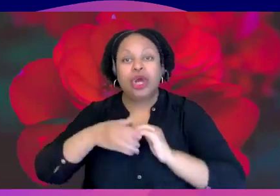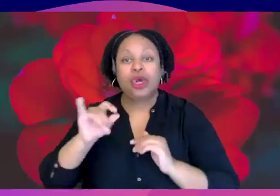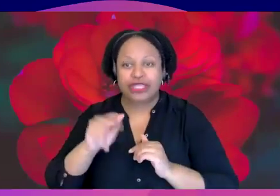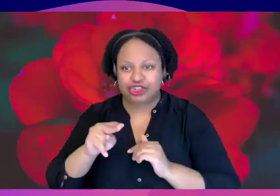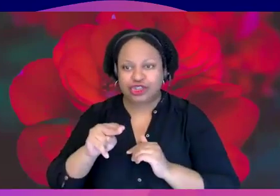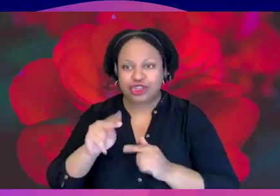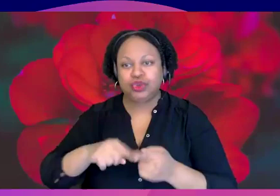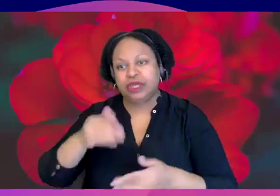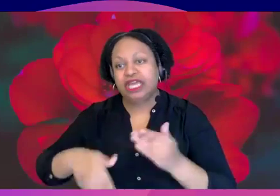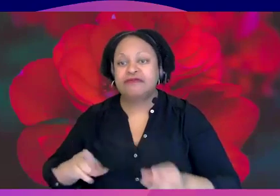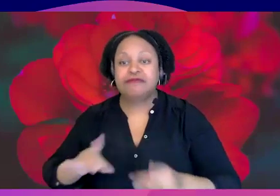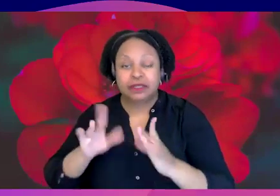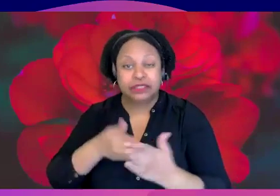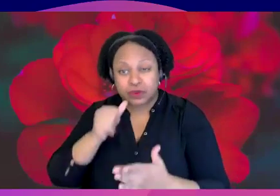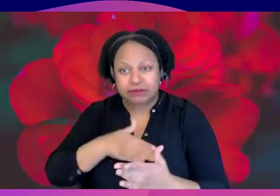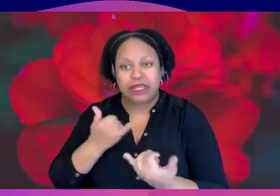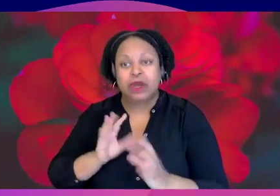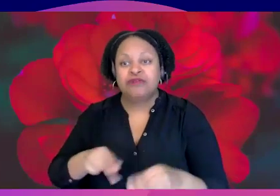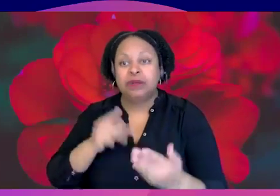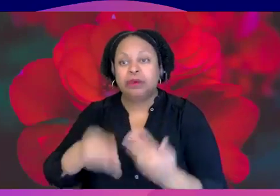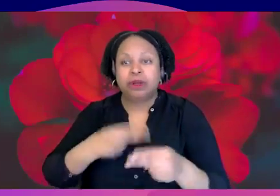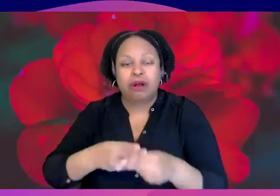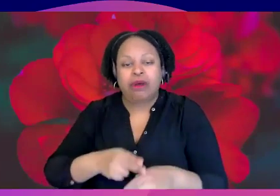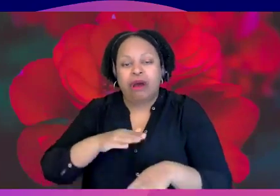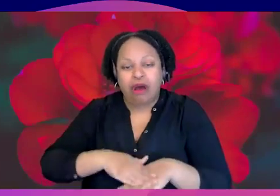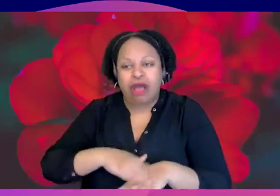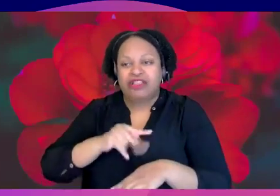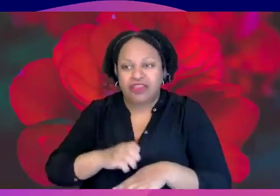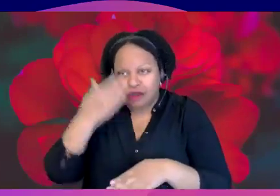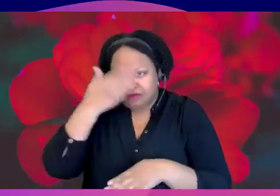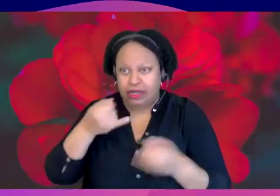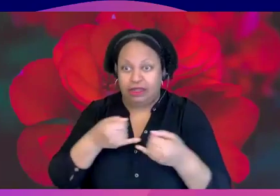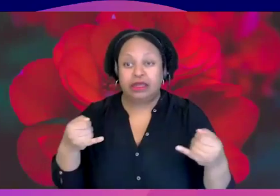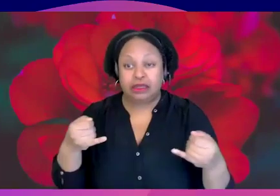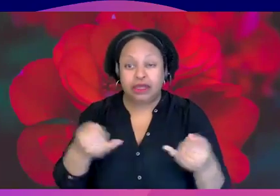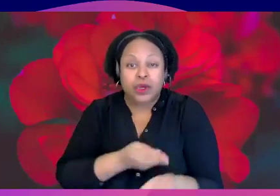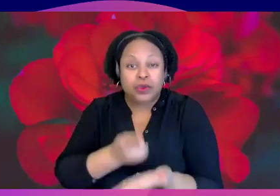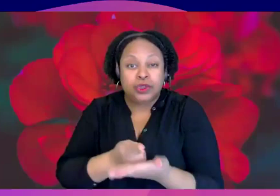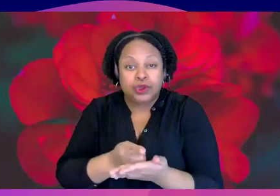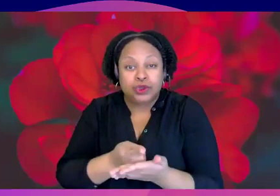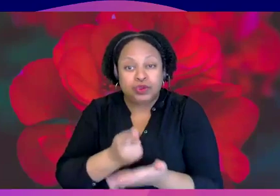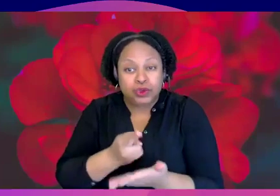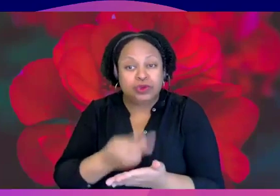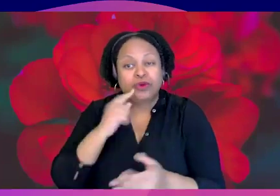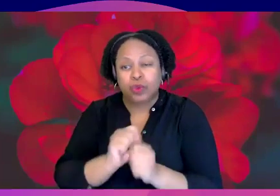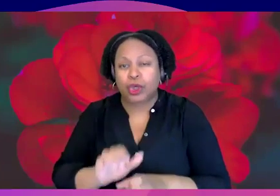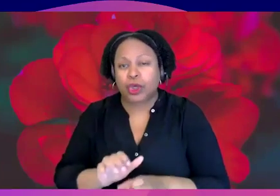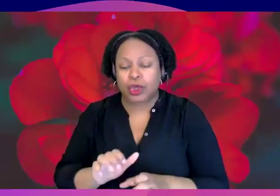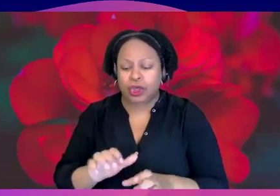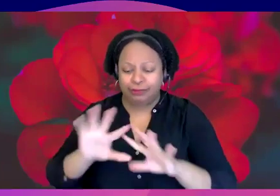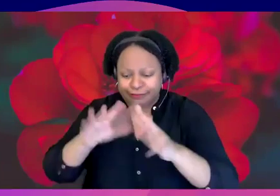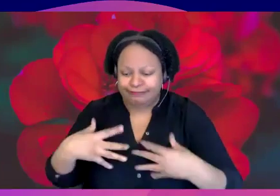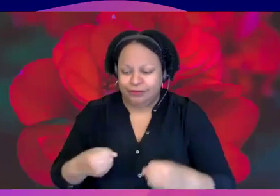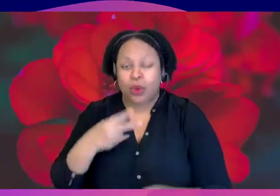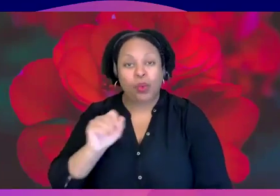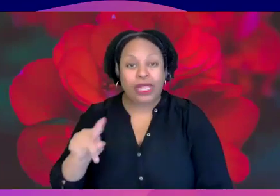Against Women is providing a program called On the Front Lines, resources for worker wellness for folks working in organizations